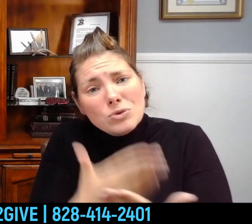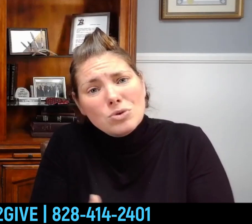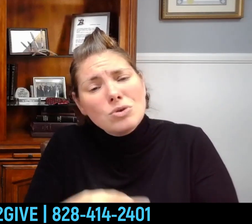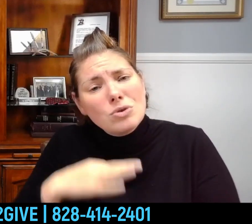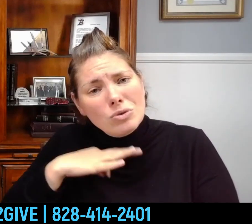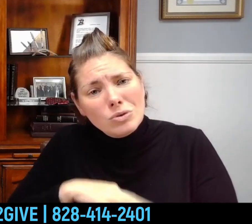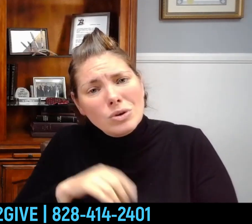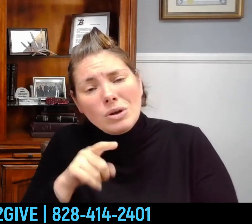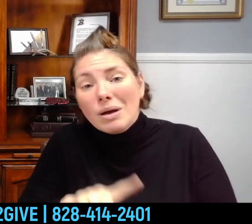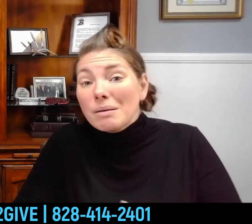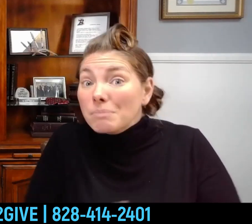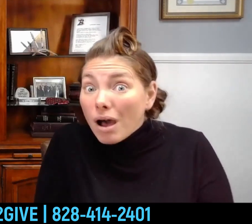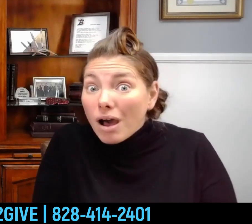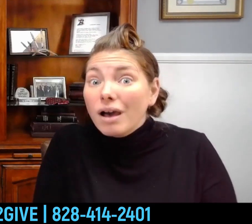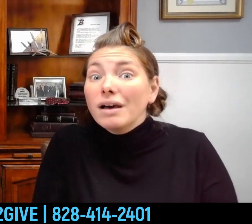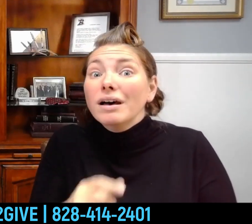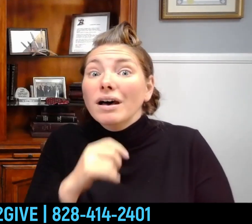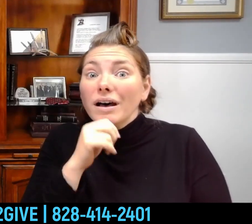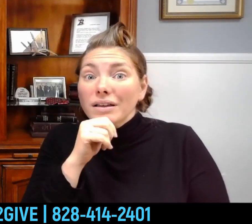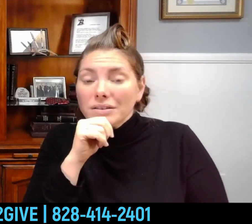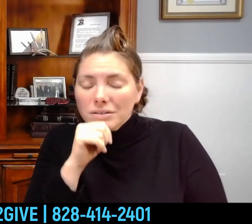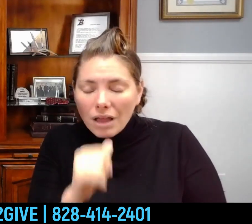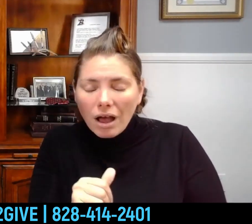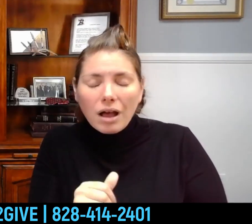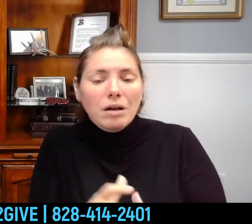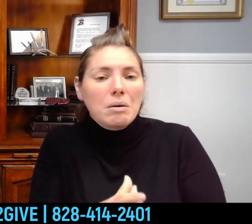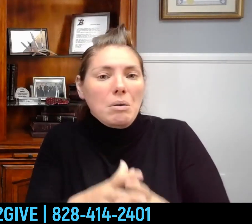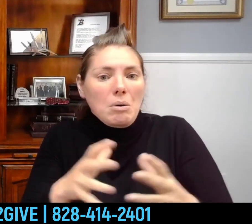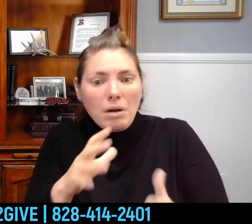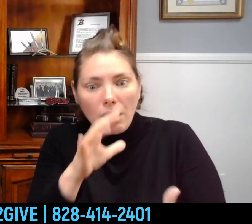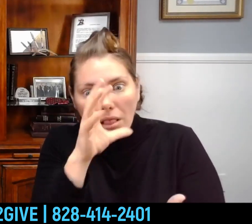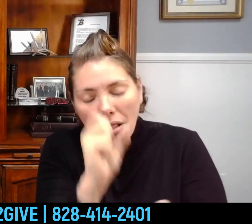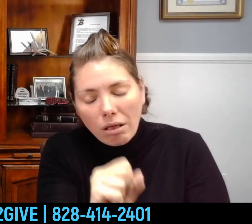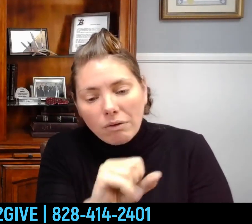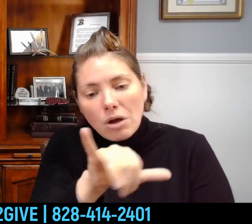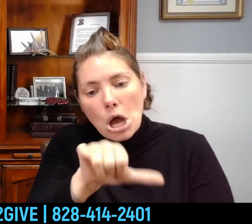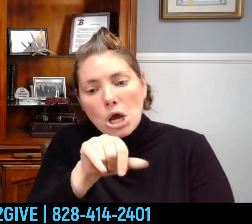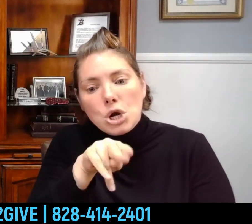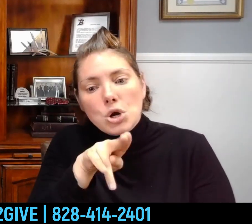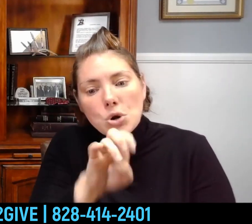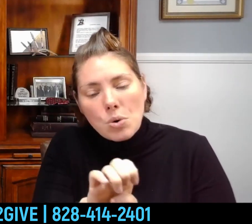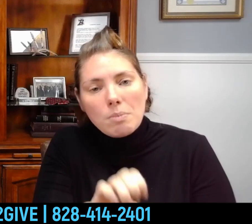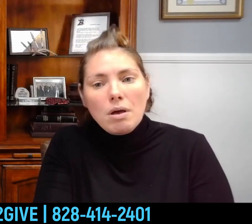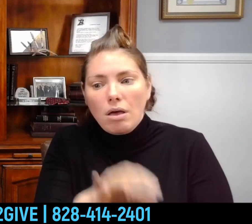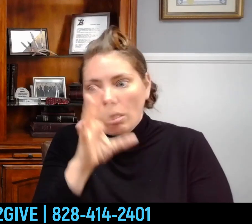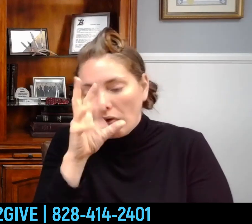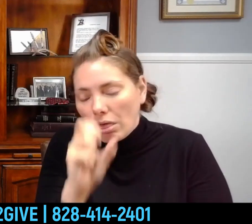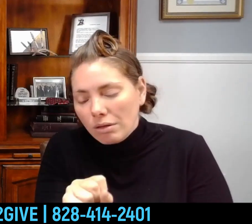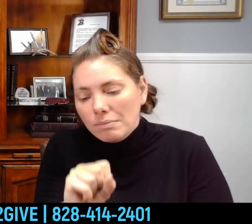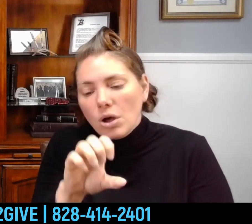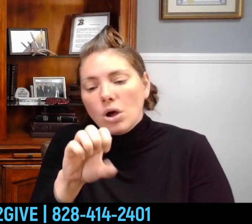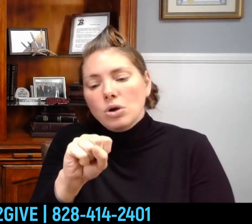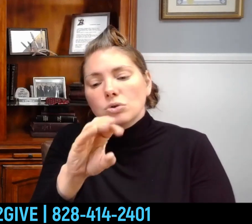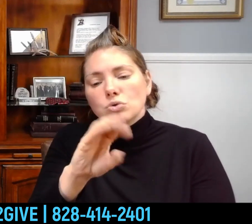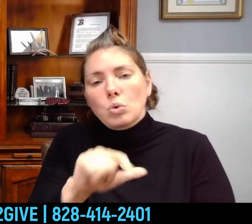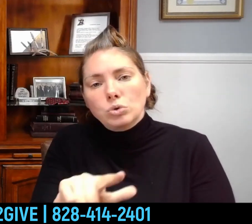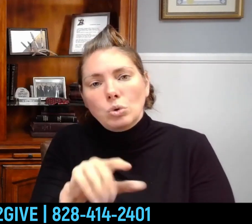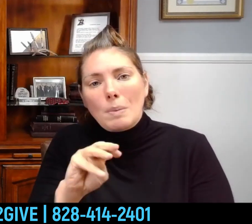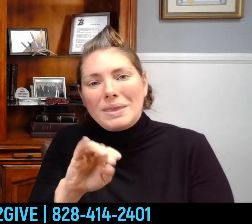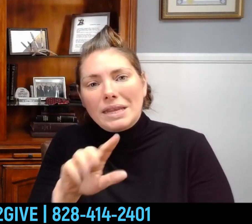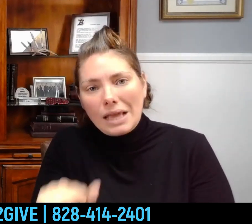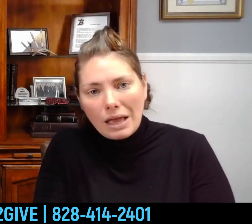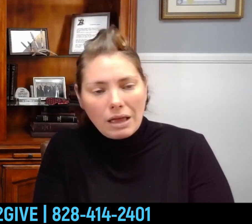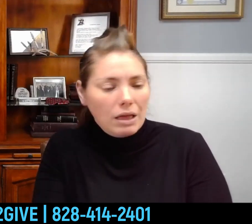you. But don't get so sucked into YouTube, and don't get so sucked in to social media, and don't get so sucked